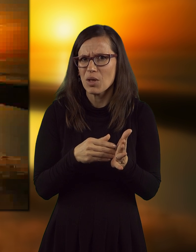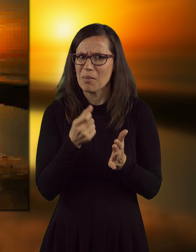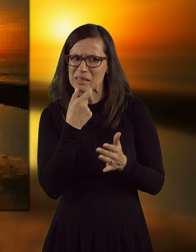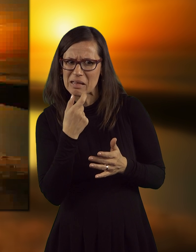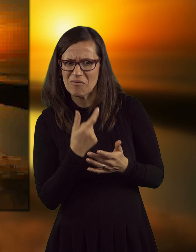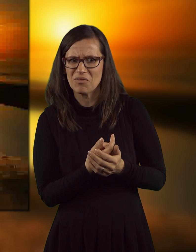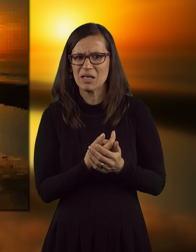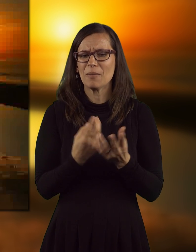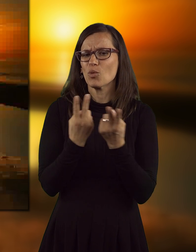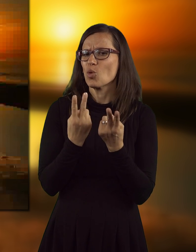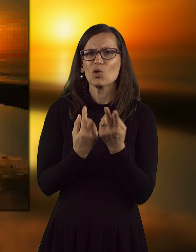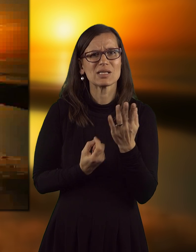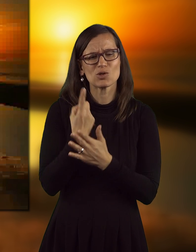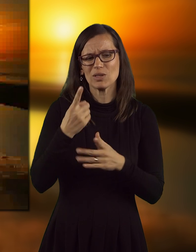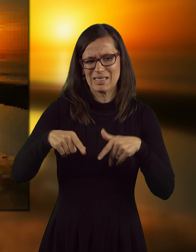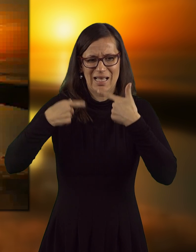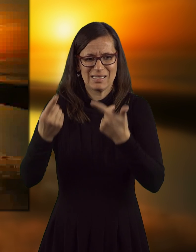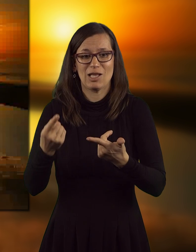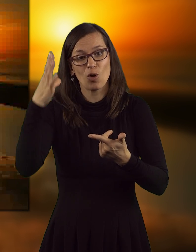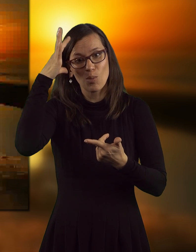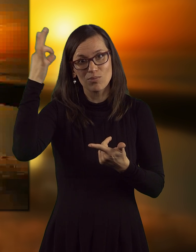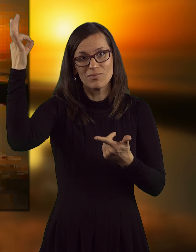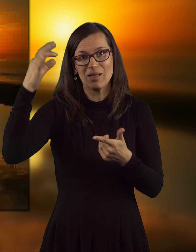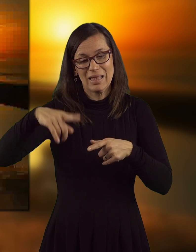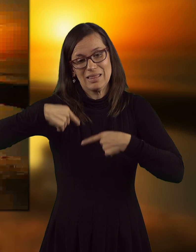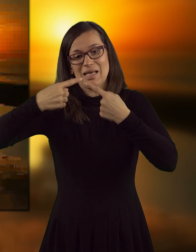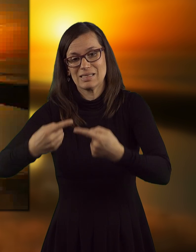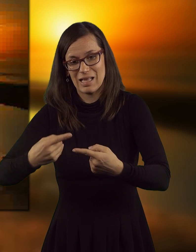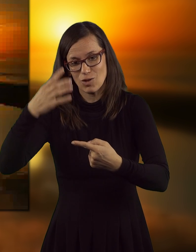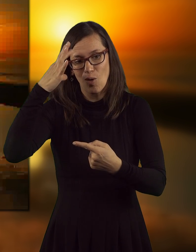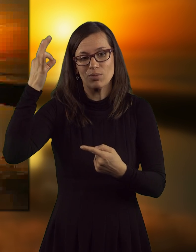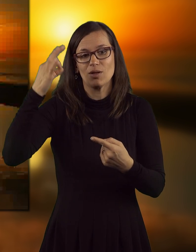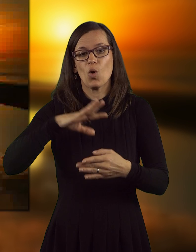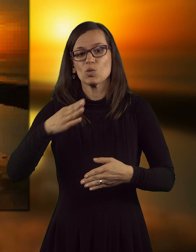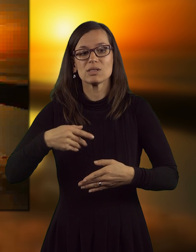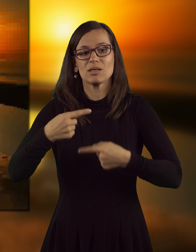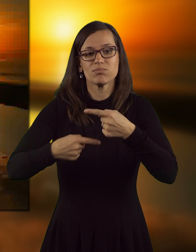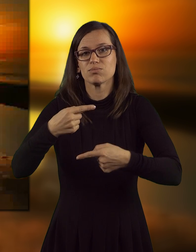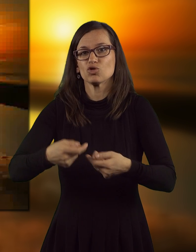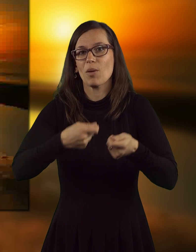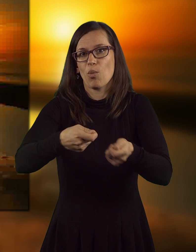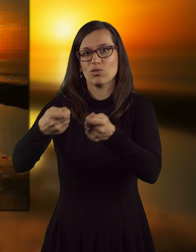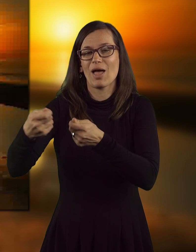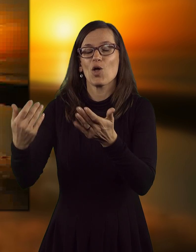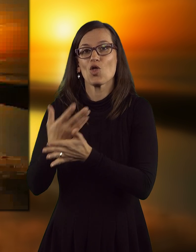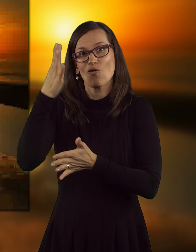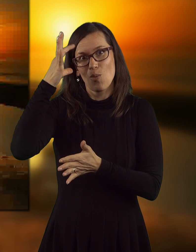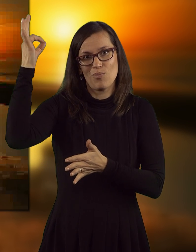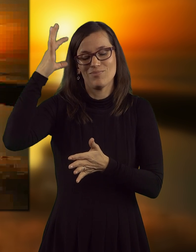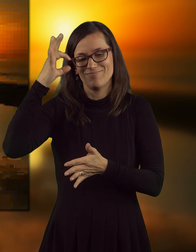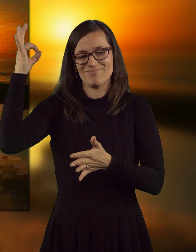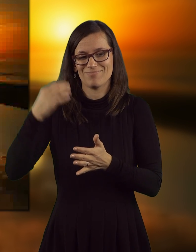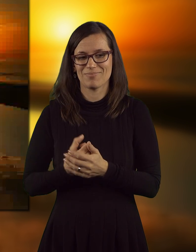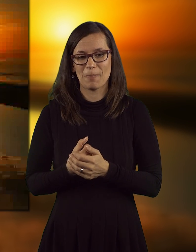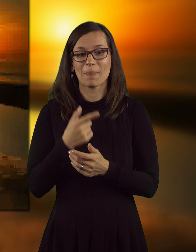this is sort of what's going on with the next concoction that comes, and the next concoction. Everybody's got a new concoction